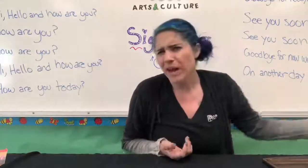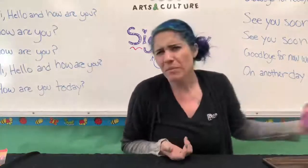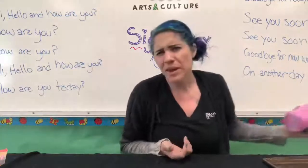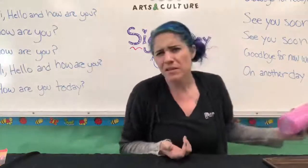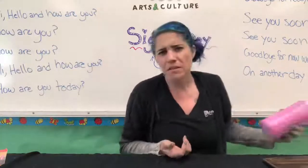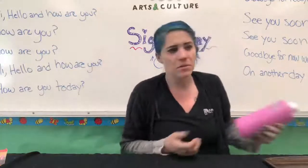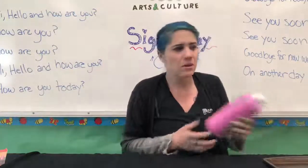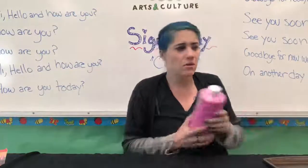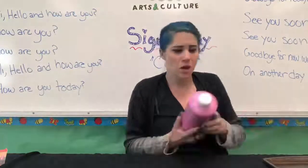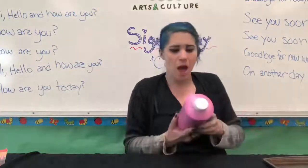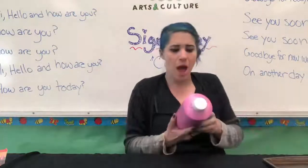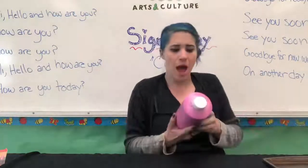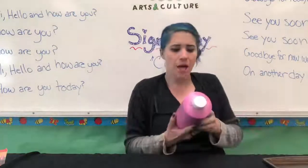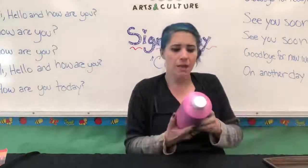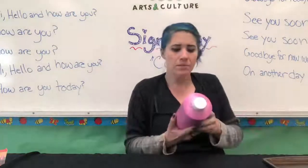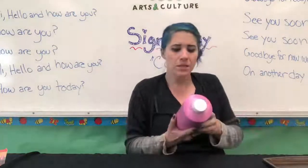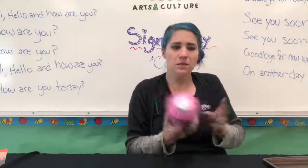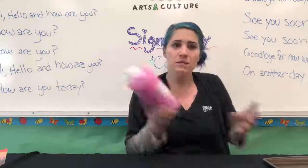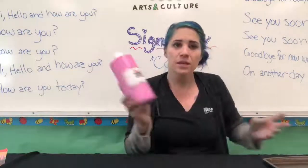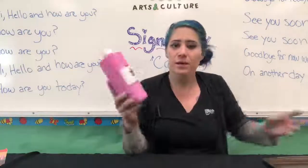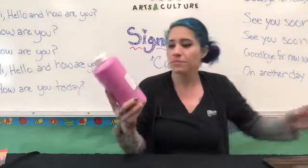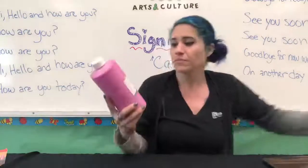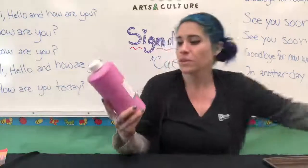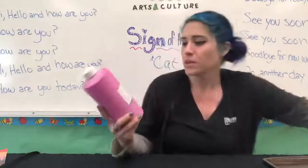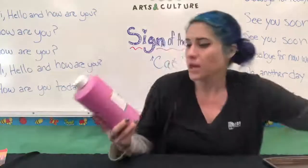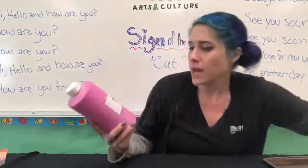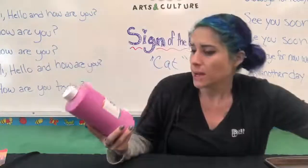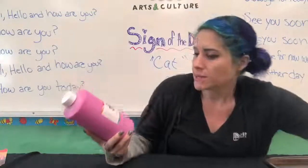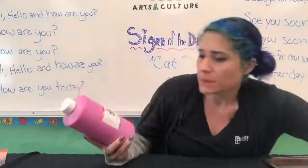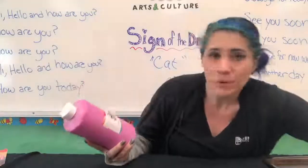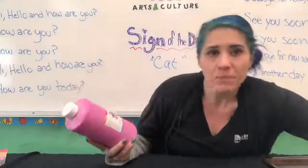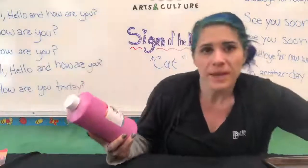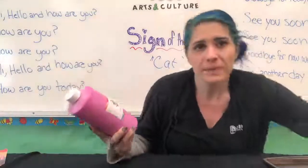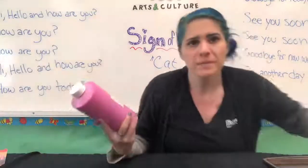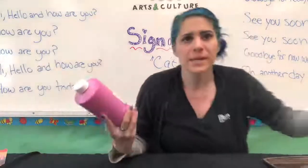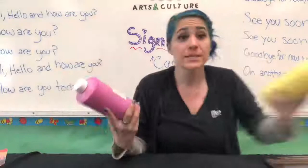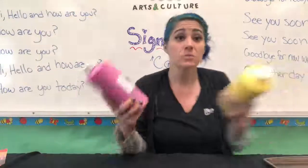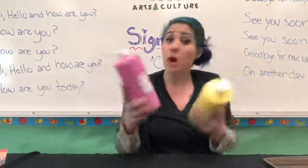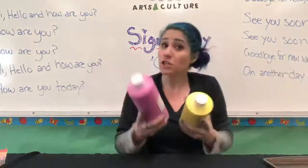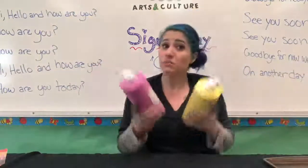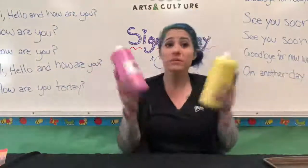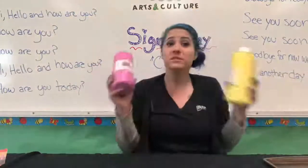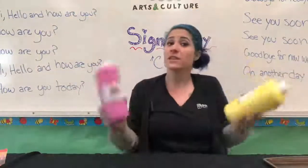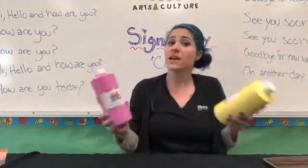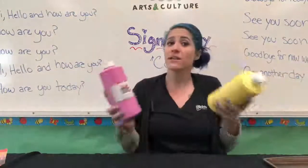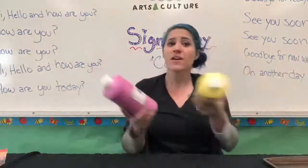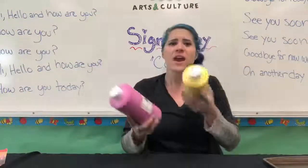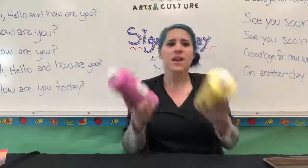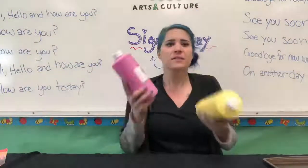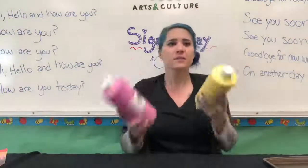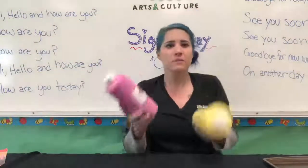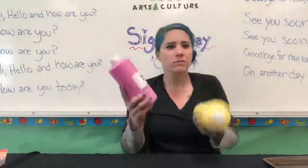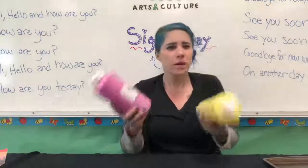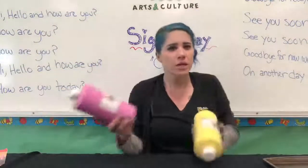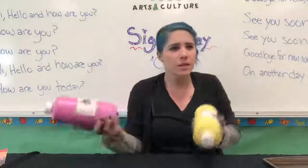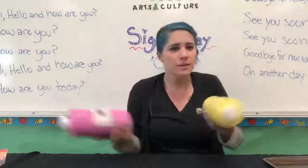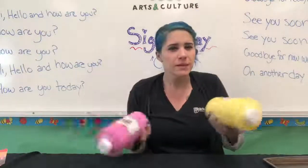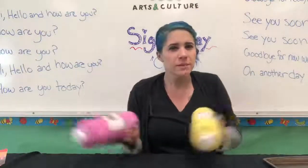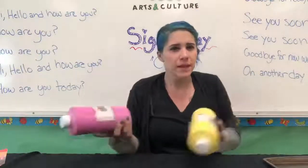paint is up to you? I'm gonna use some tempera paint because it's washable, it's safe, and it's a little bit runnier than something like